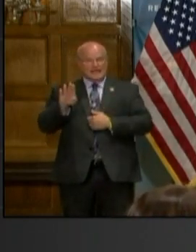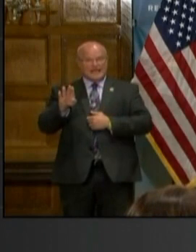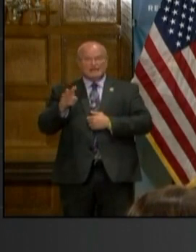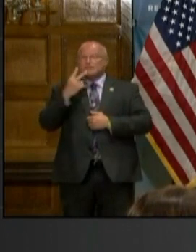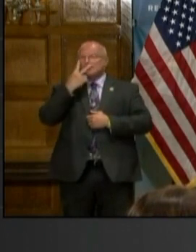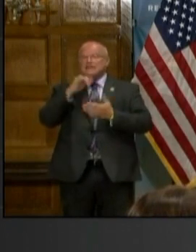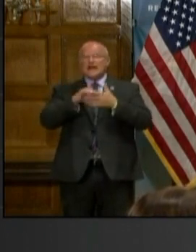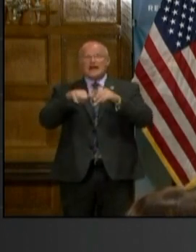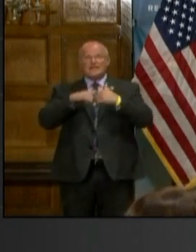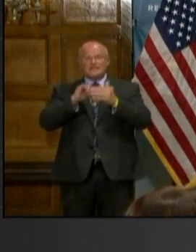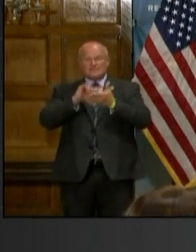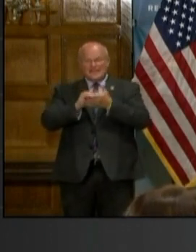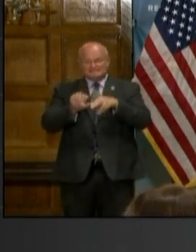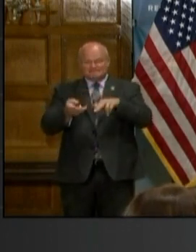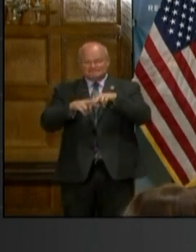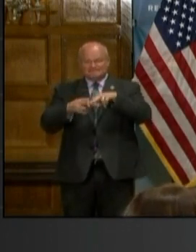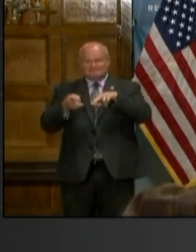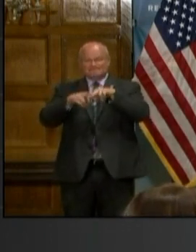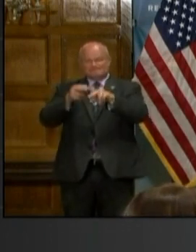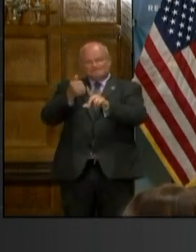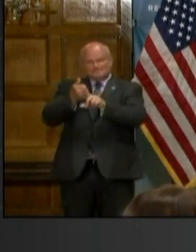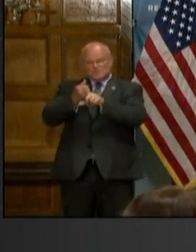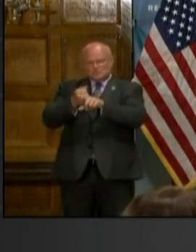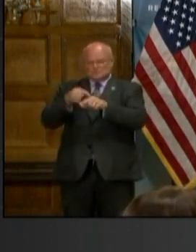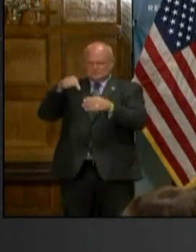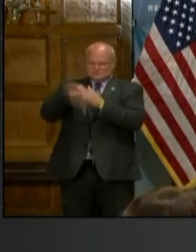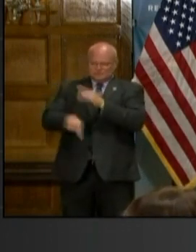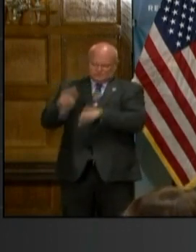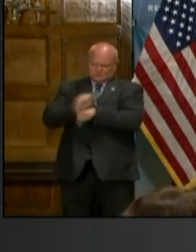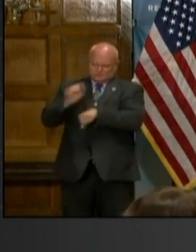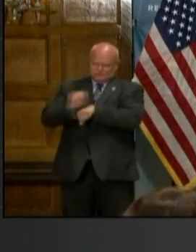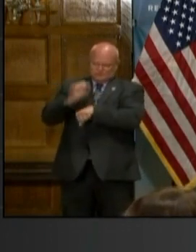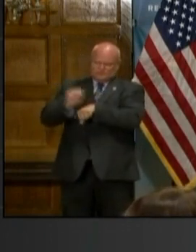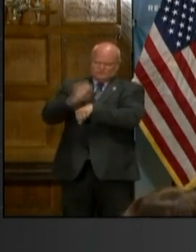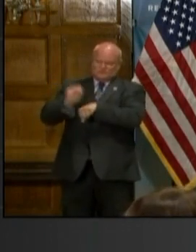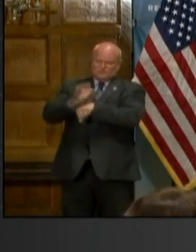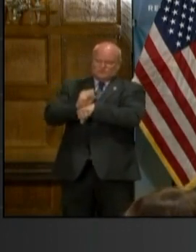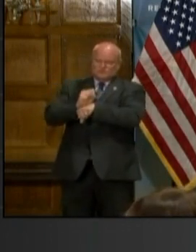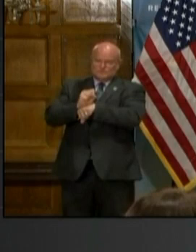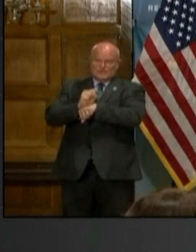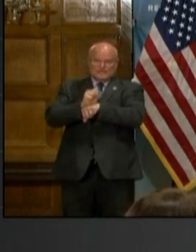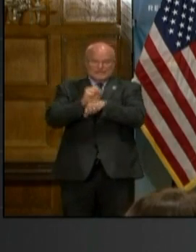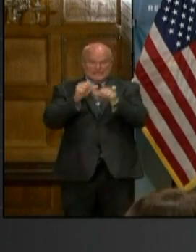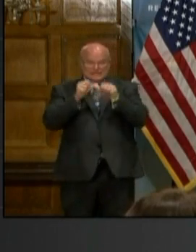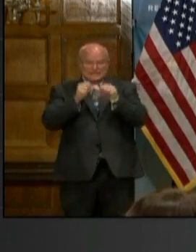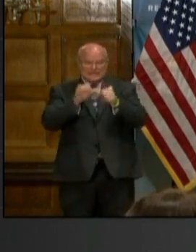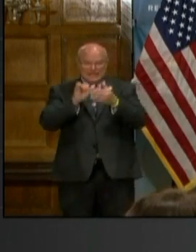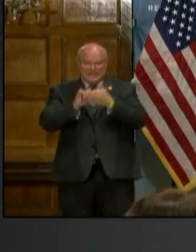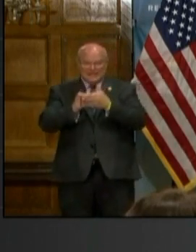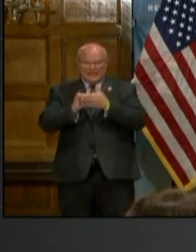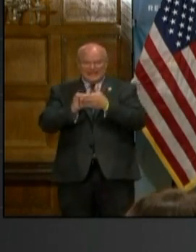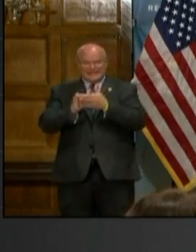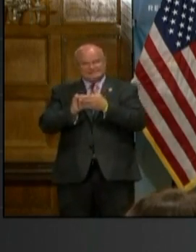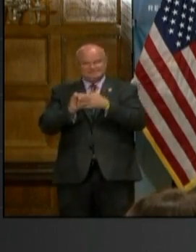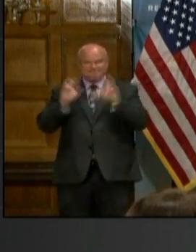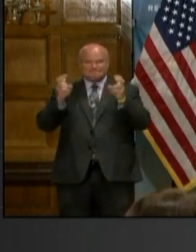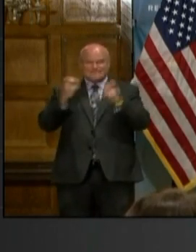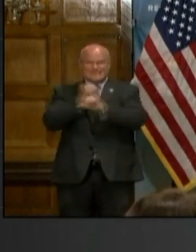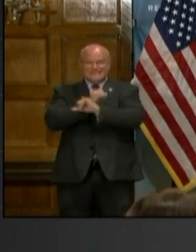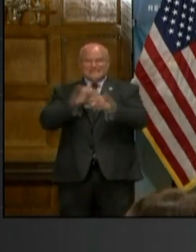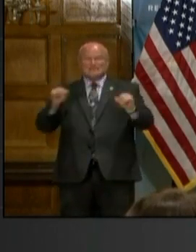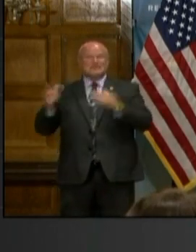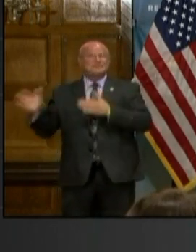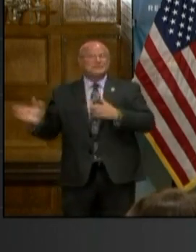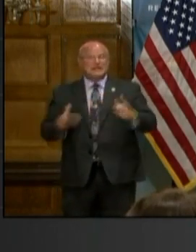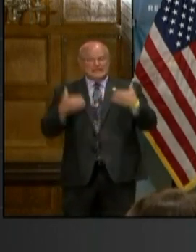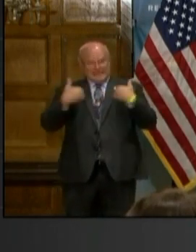can see how that has increased through their own intensive effort. We've got to continue that independent